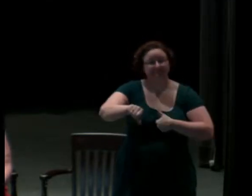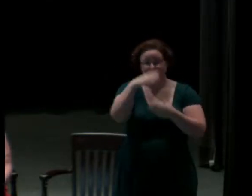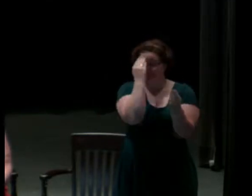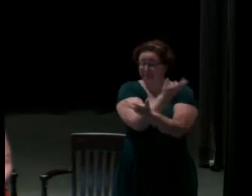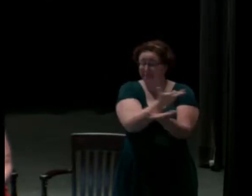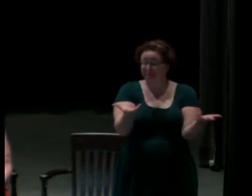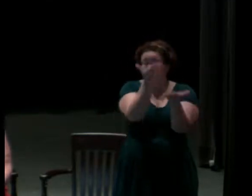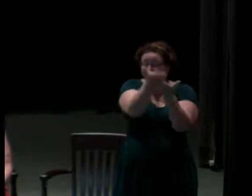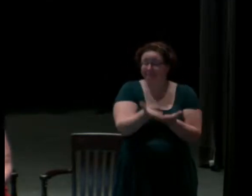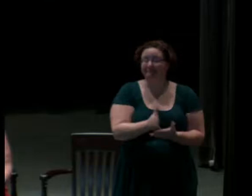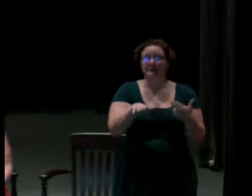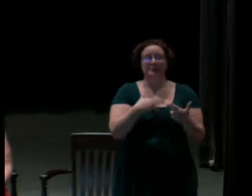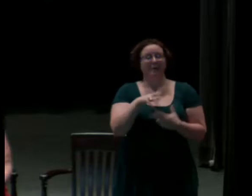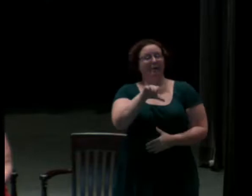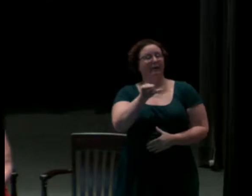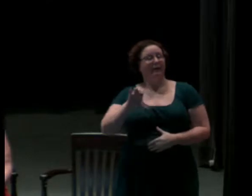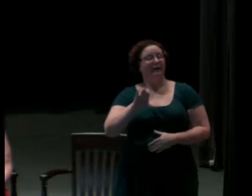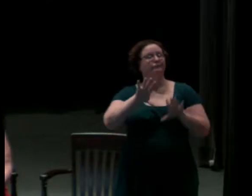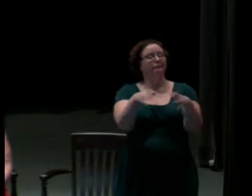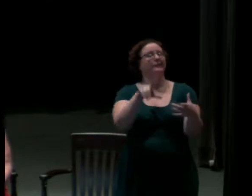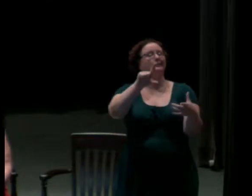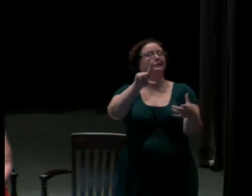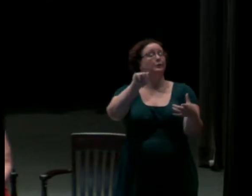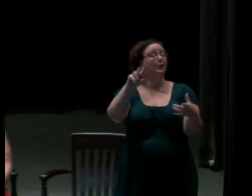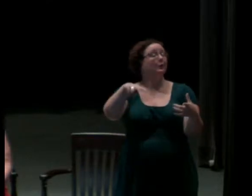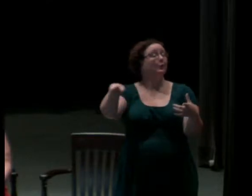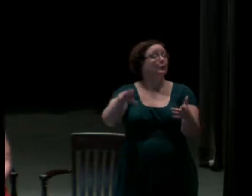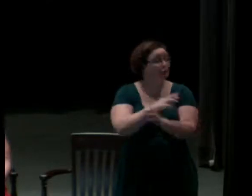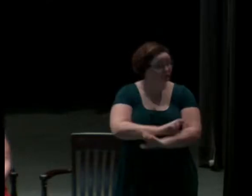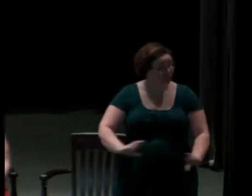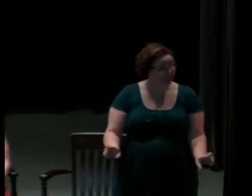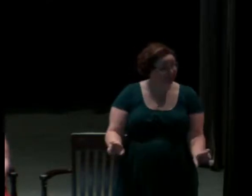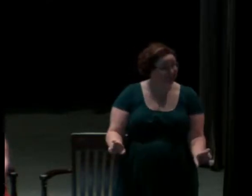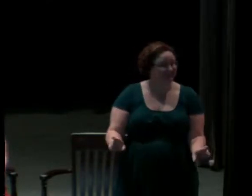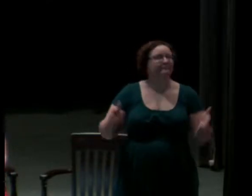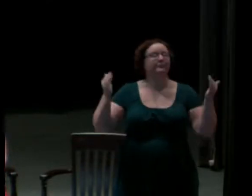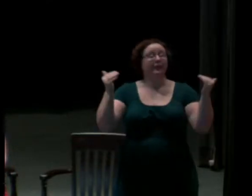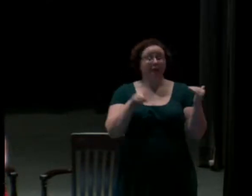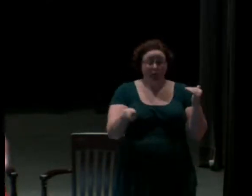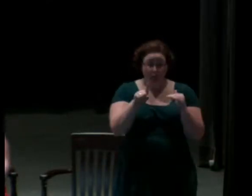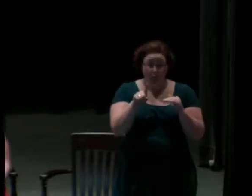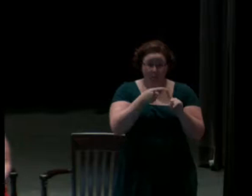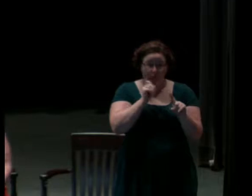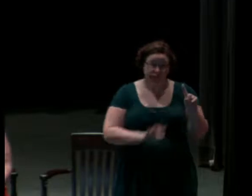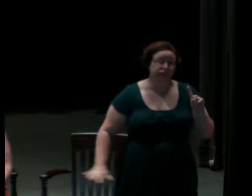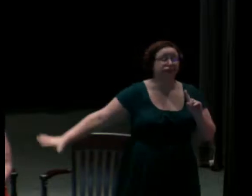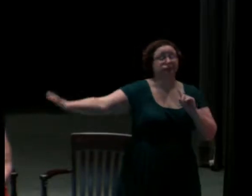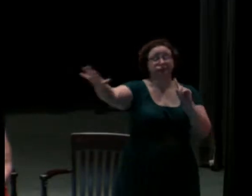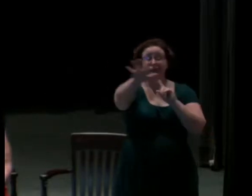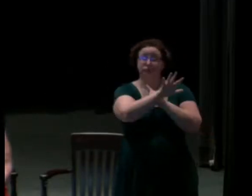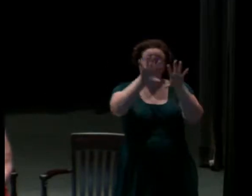your class, the great Agnes Scott class of 2022. You guys ready? All right, here we go. You come from all